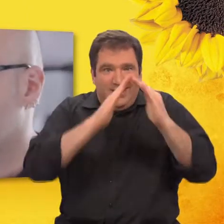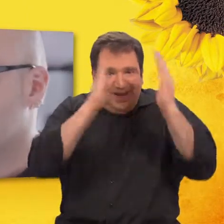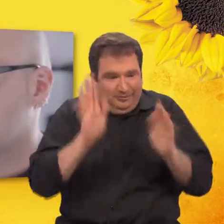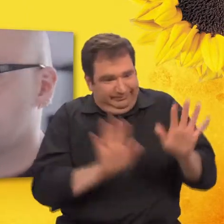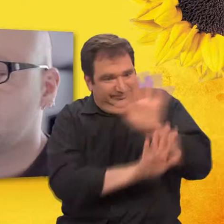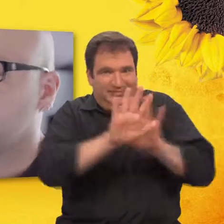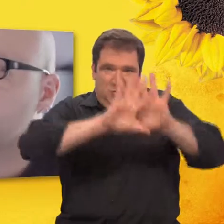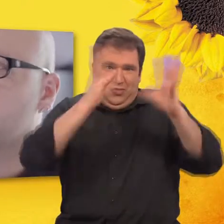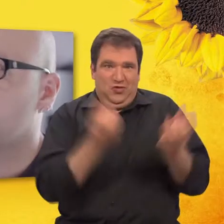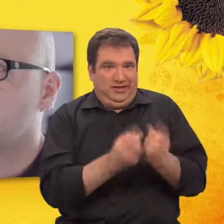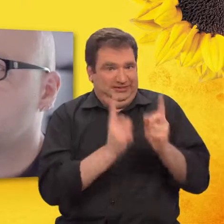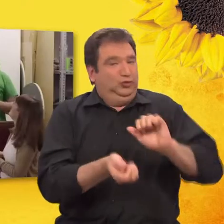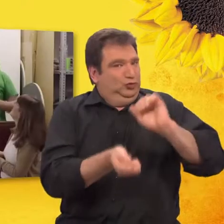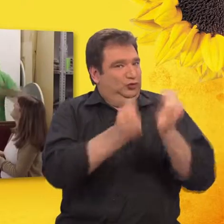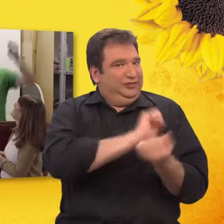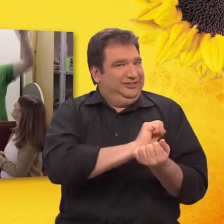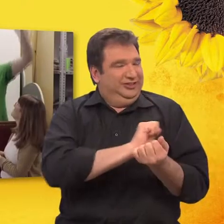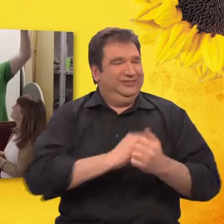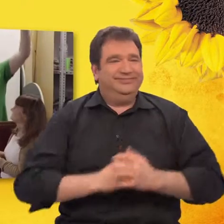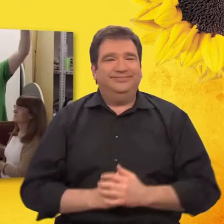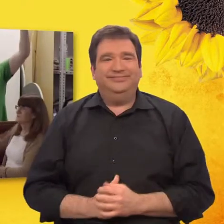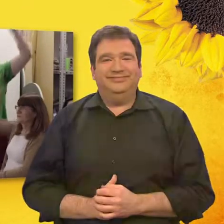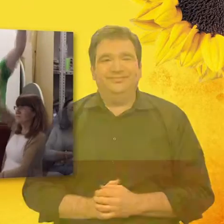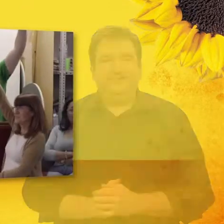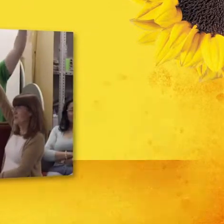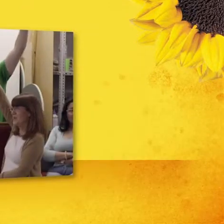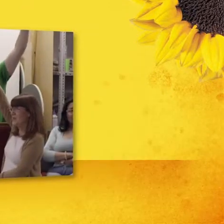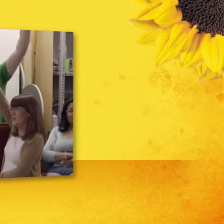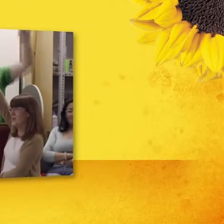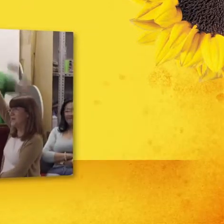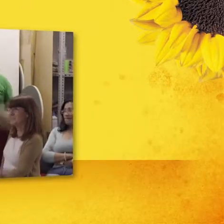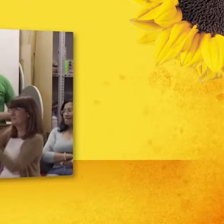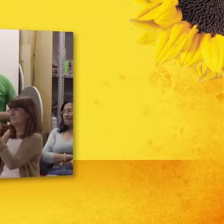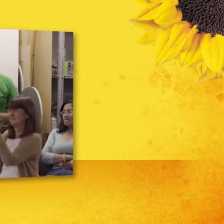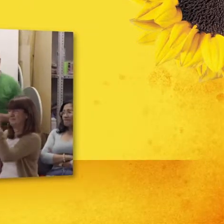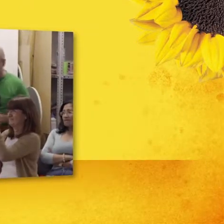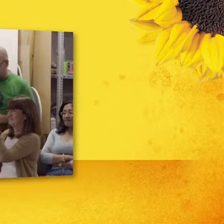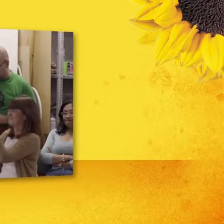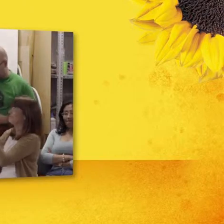se ha de cambiar la manera de funcionar. Sí se puede, ¿eh? Sí se puede.